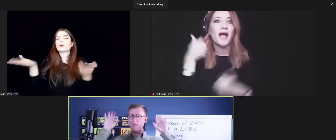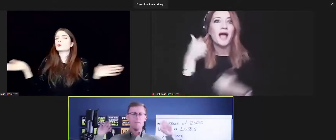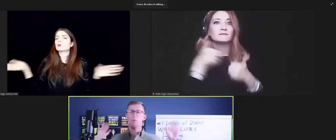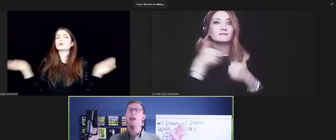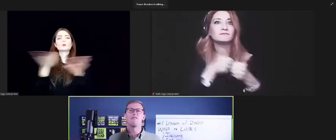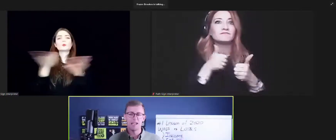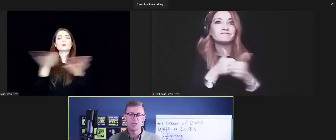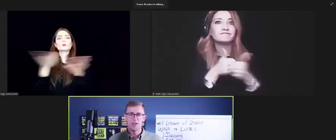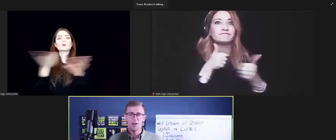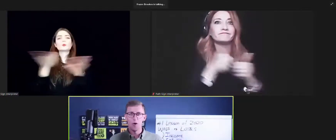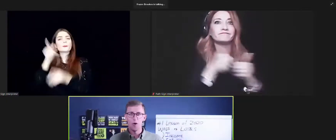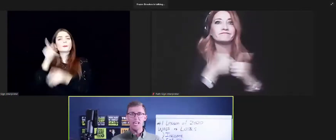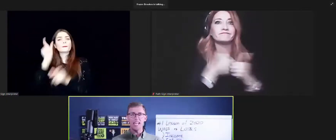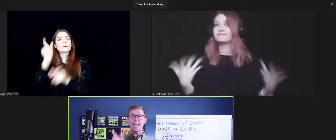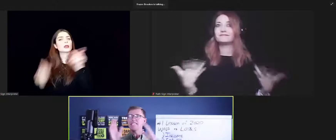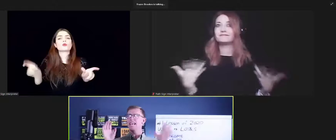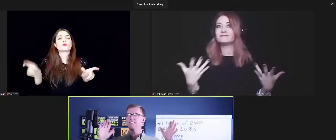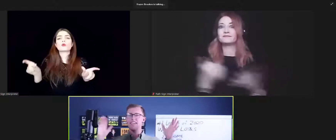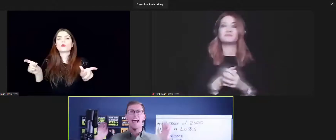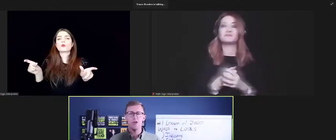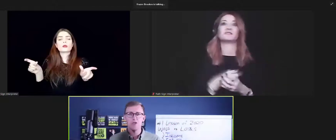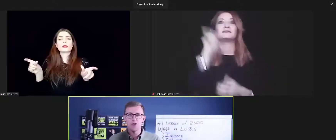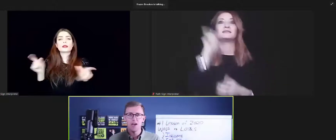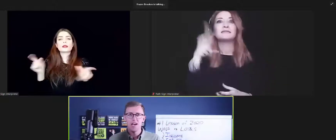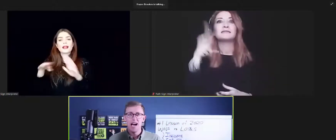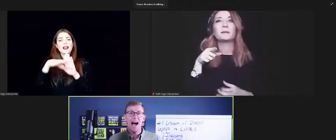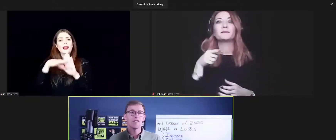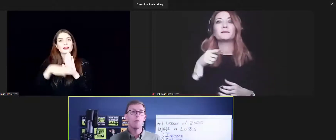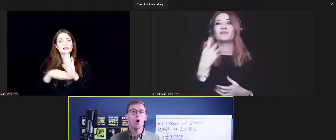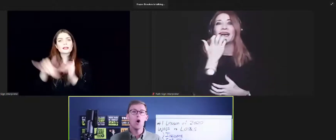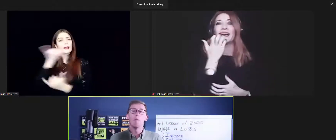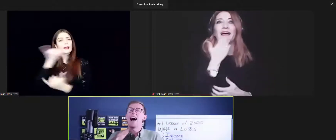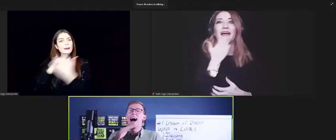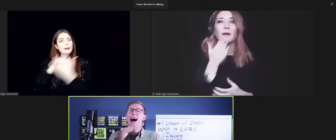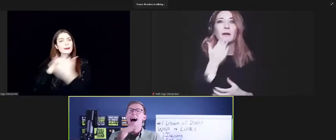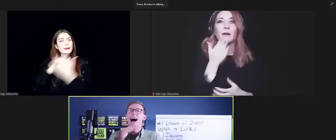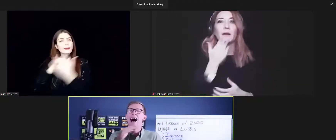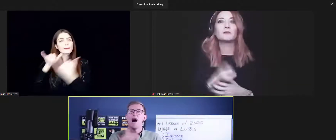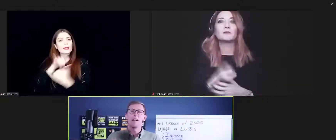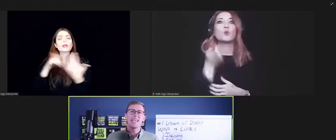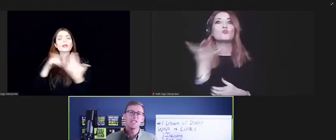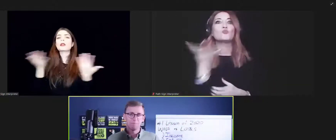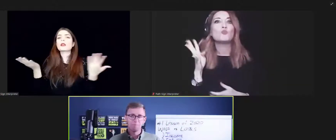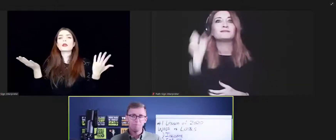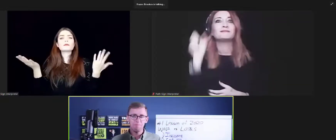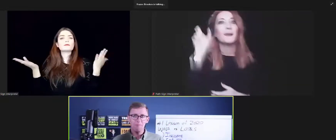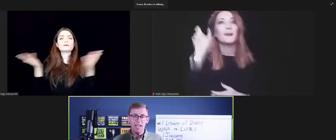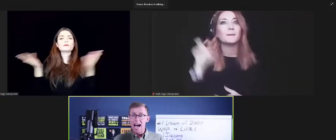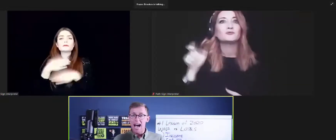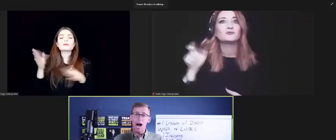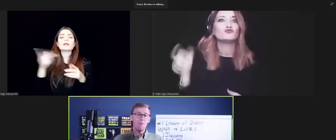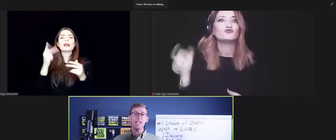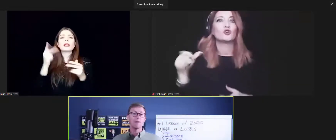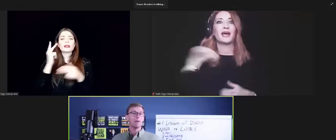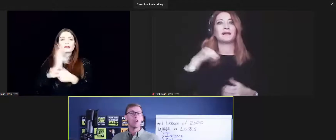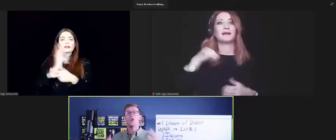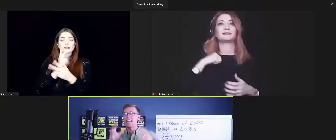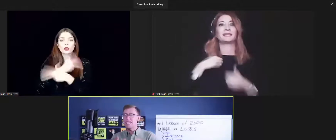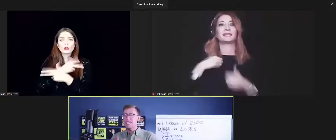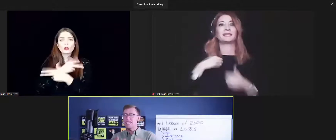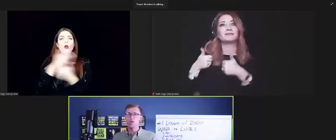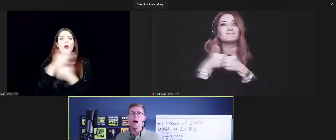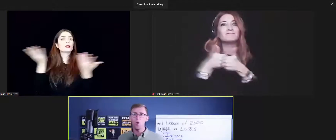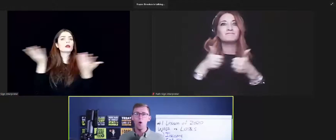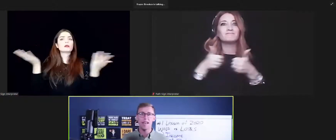and whatever it is, all your LinkedIn connections, add them all up. How many is it? How many is it? Because you need to